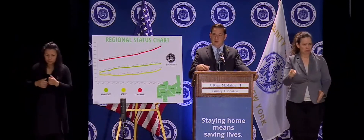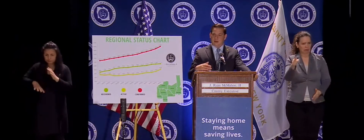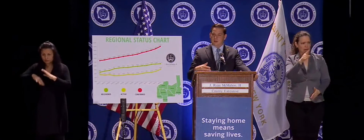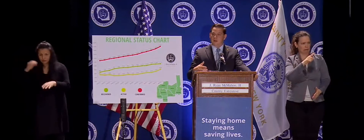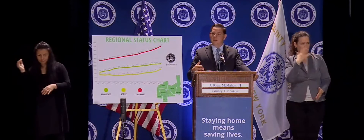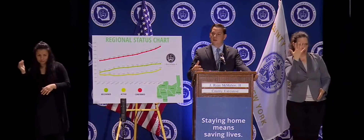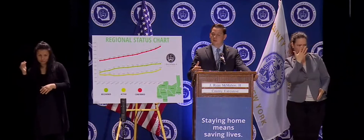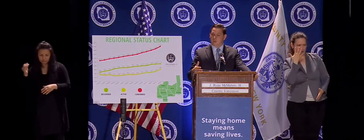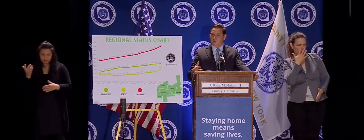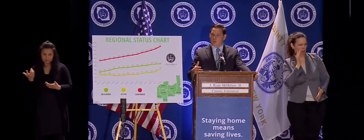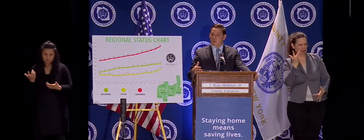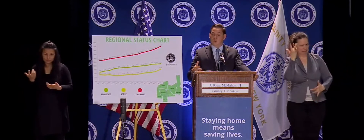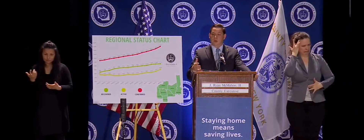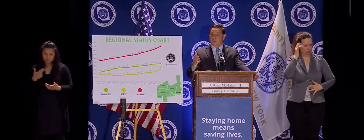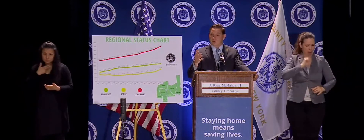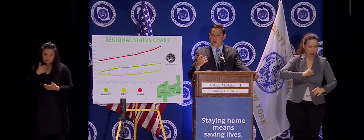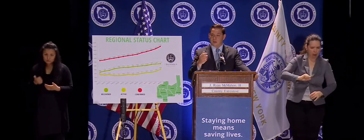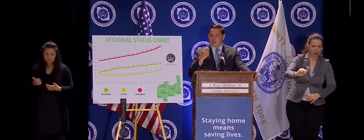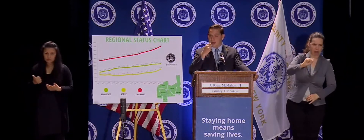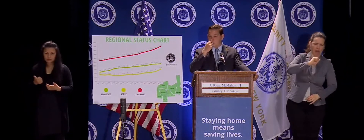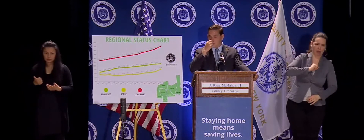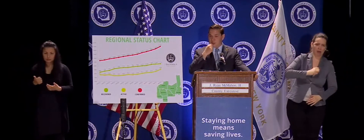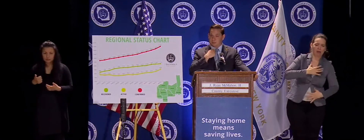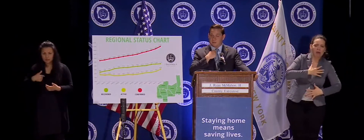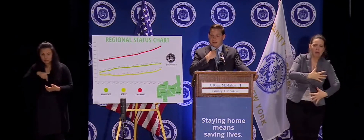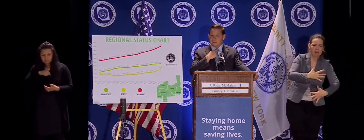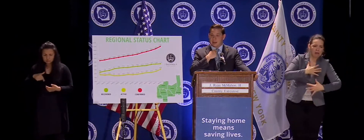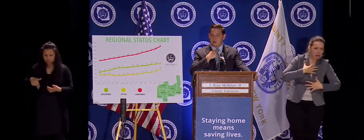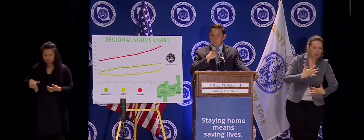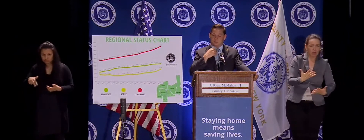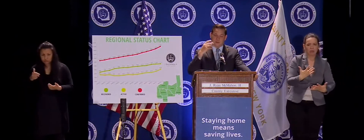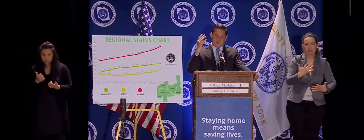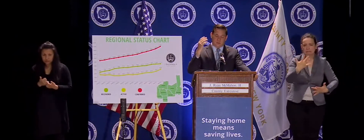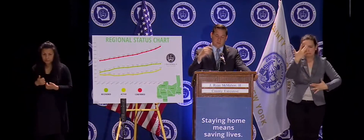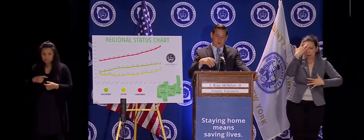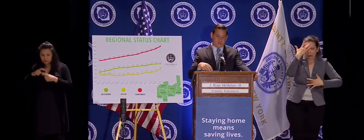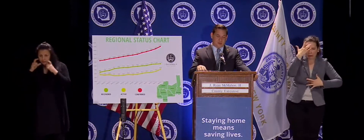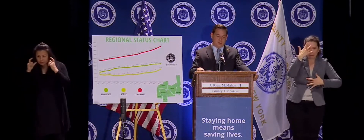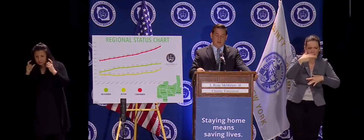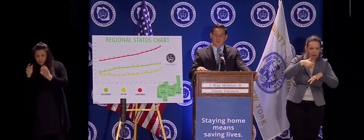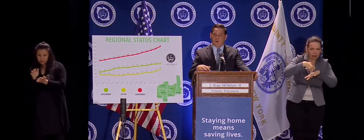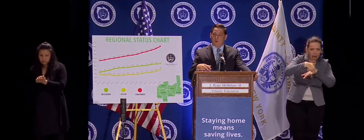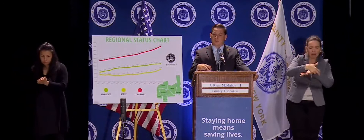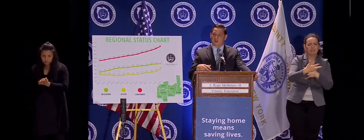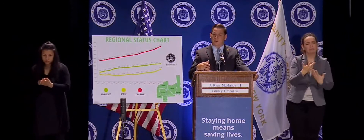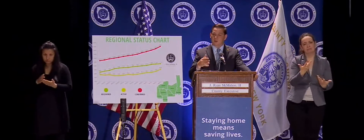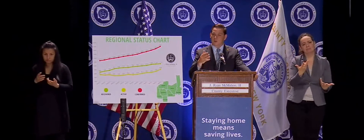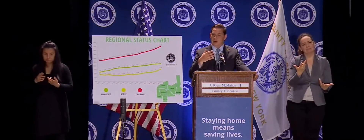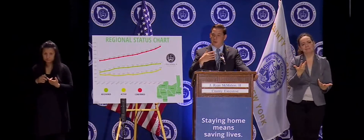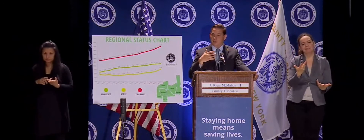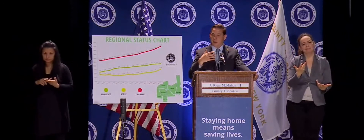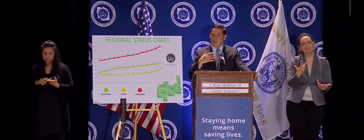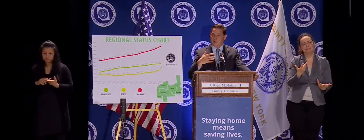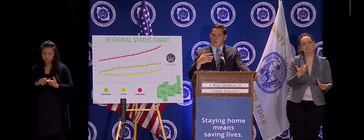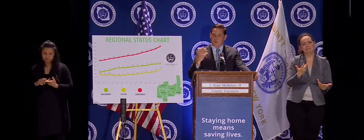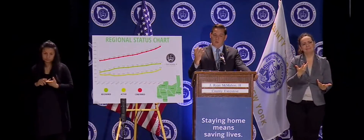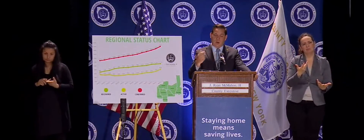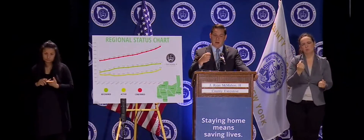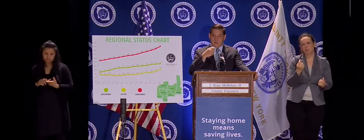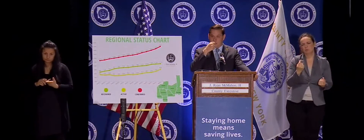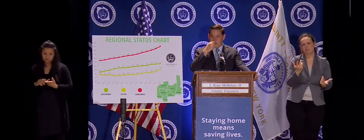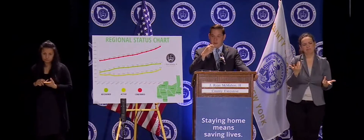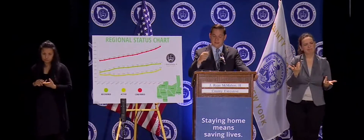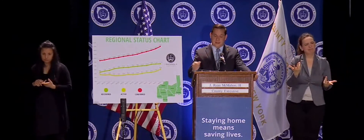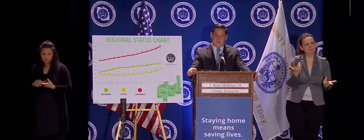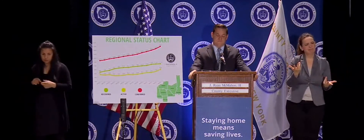me, and when nobody was around me, I would take my mask down and enjoy the fresh air. But when somebody would ride a bike by me or run,